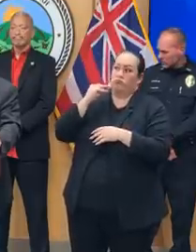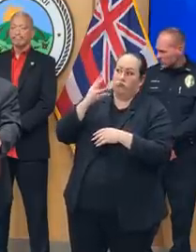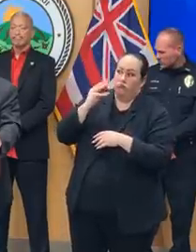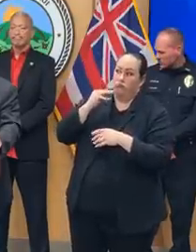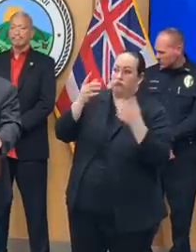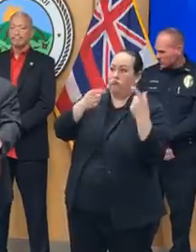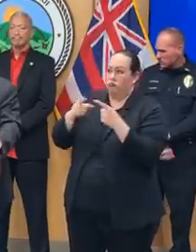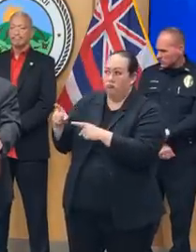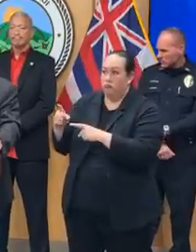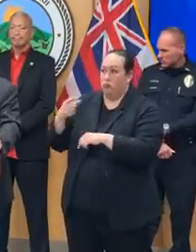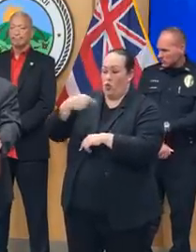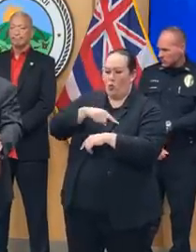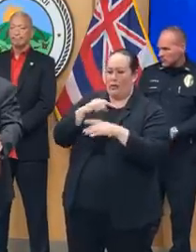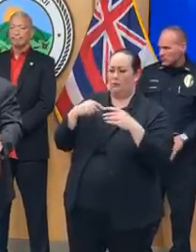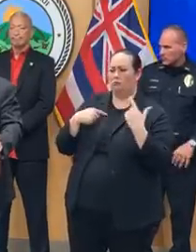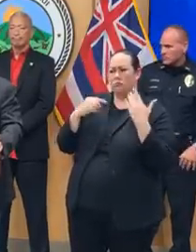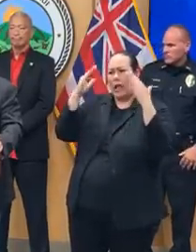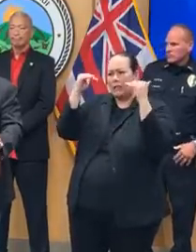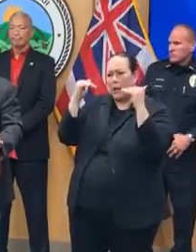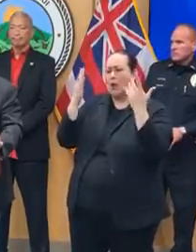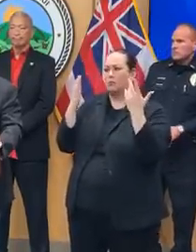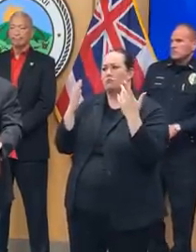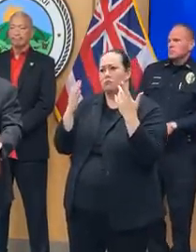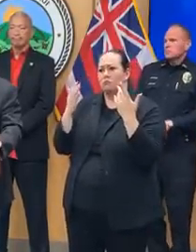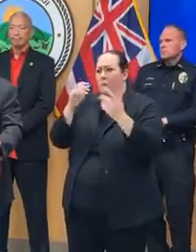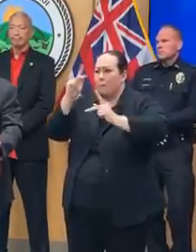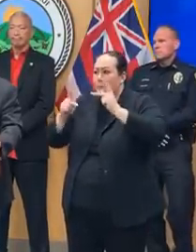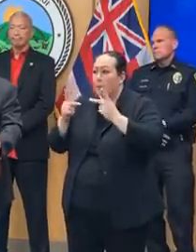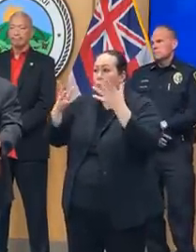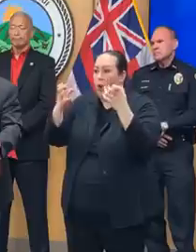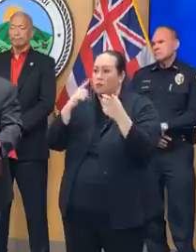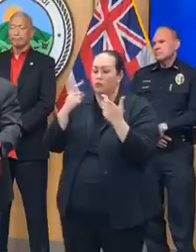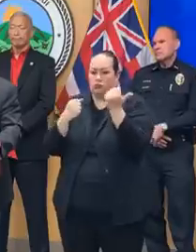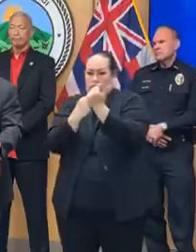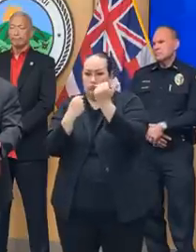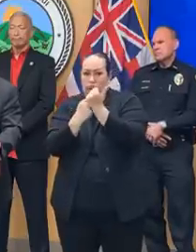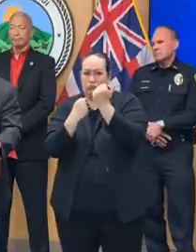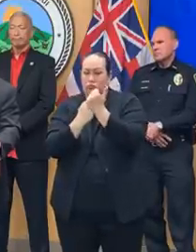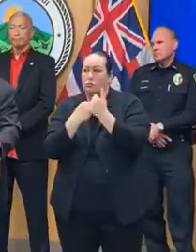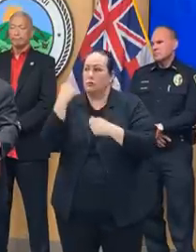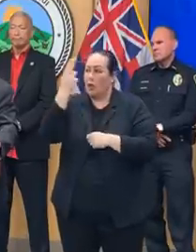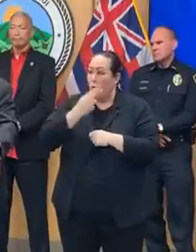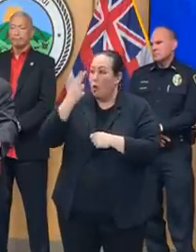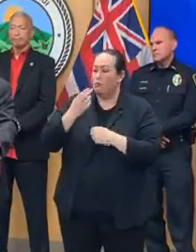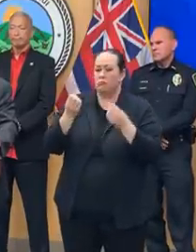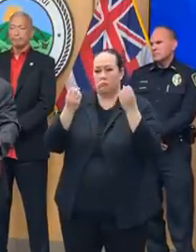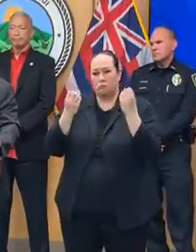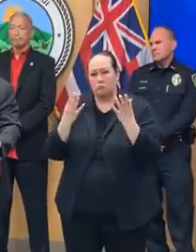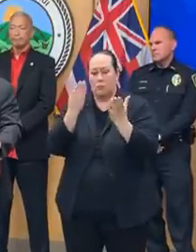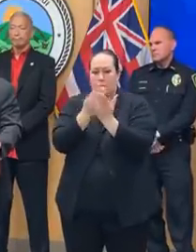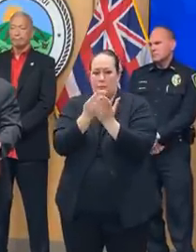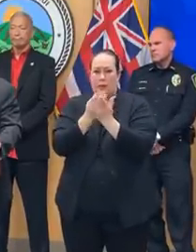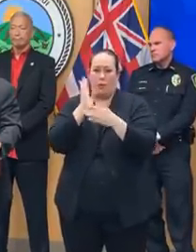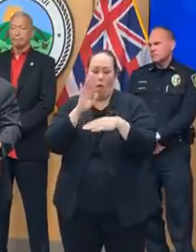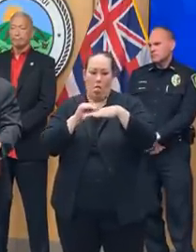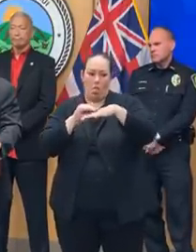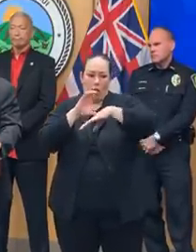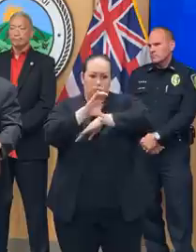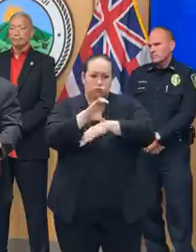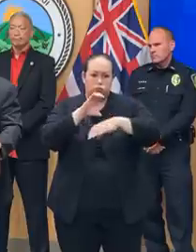disasters, and we expect people to rally on behalf of the people of Hawaii. A lot of money is going to be invested in Maui